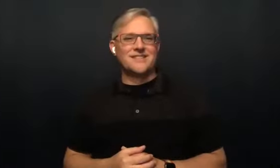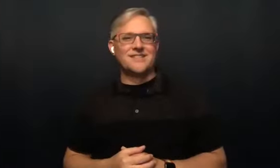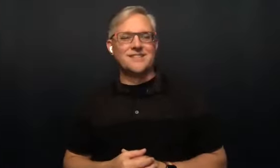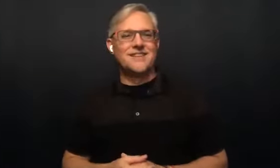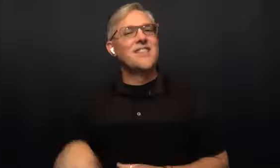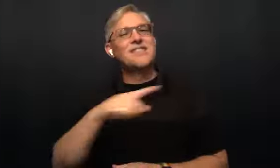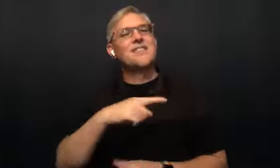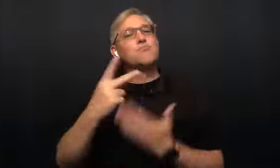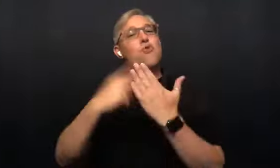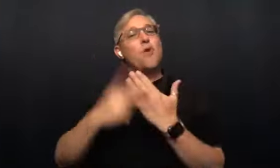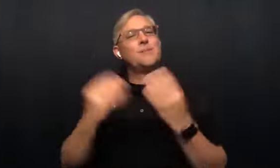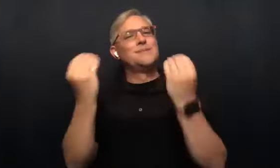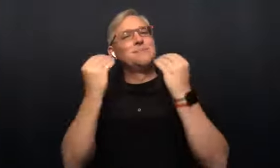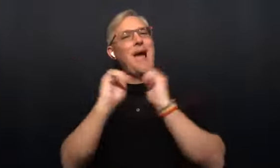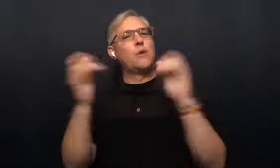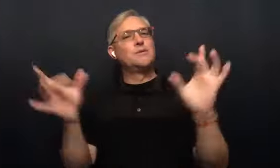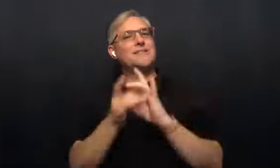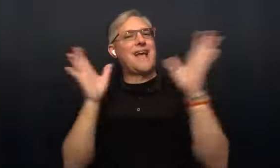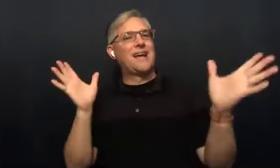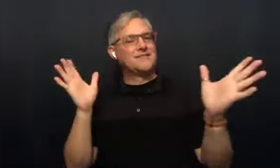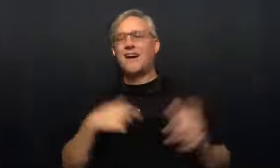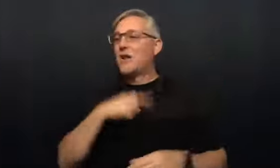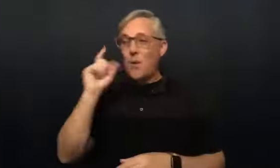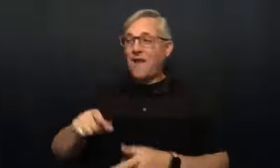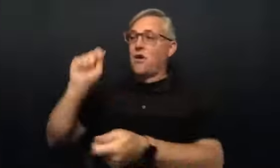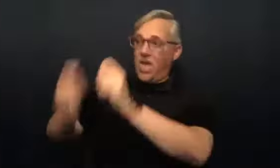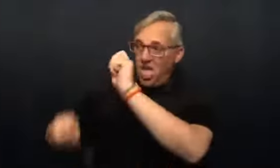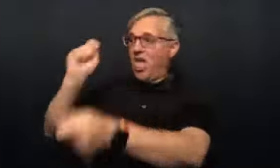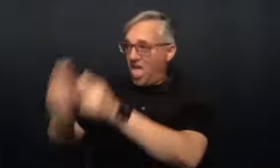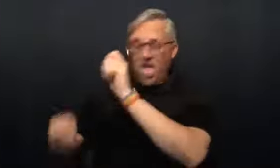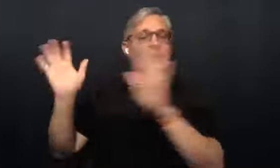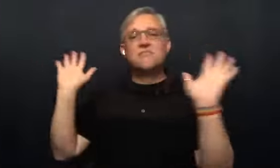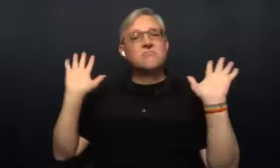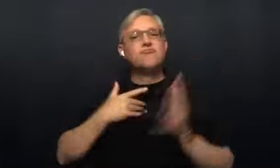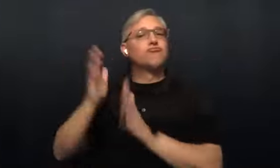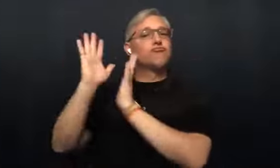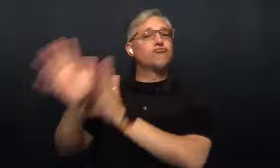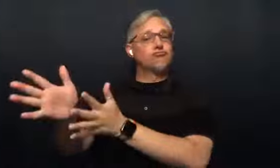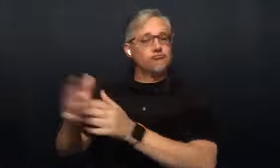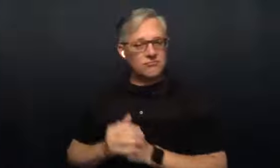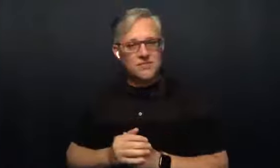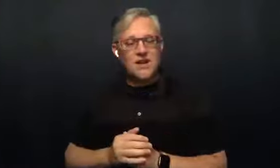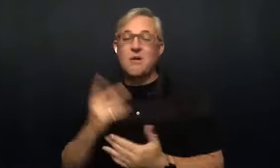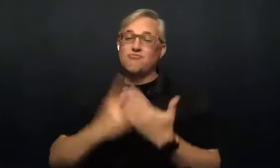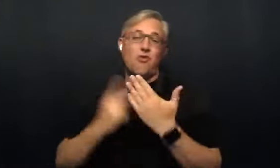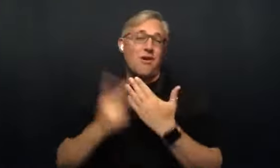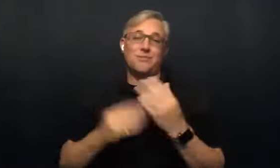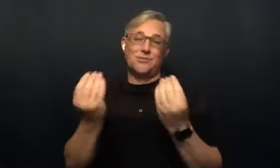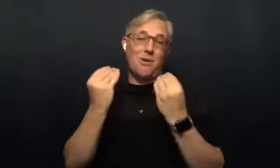think about changing him or her. You know, this program taught me to be the best example of the big book that I can be